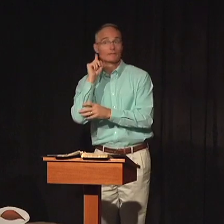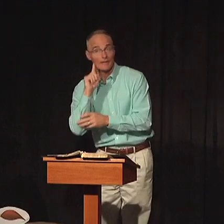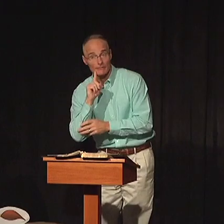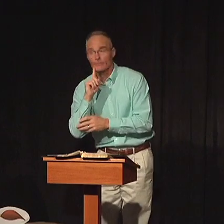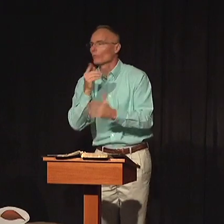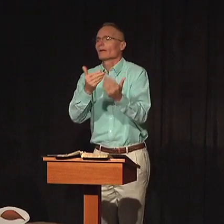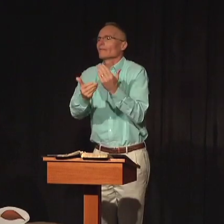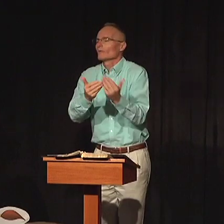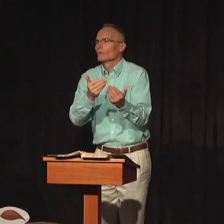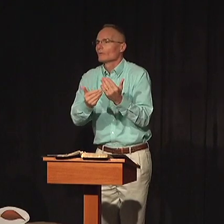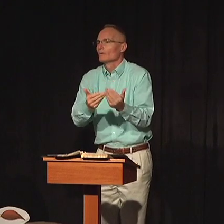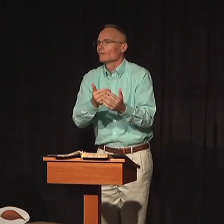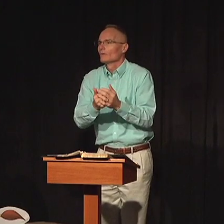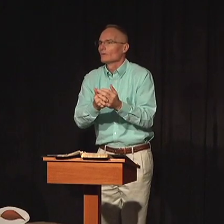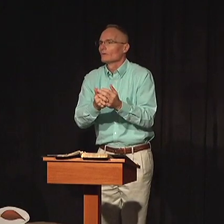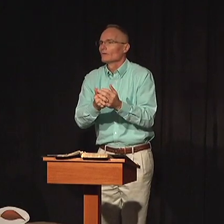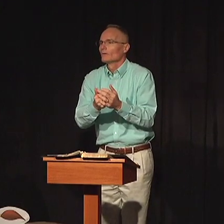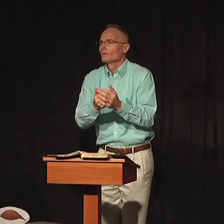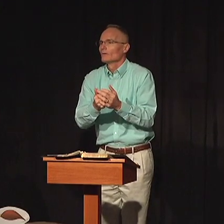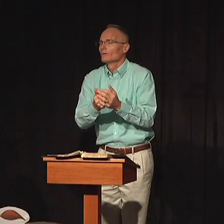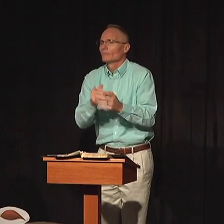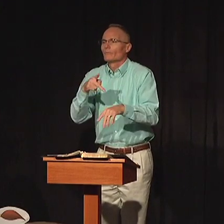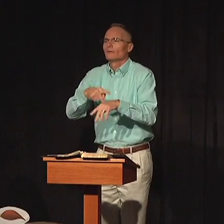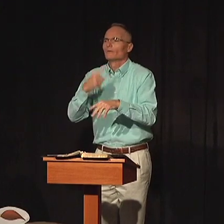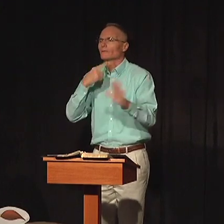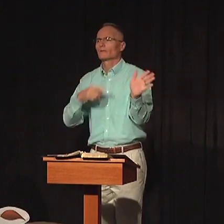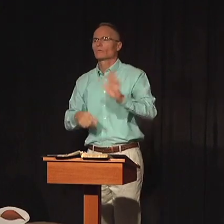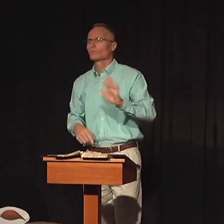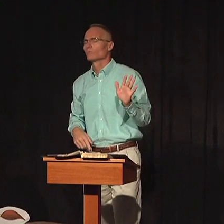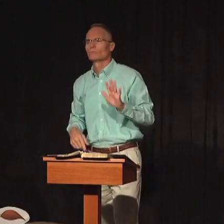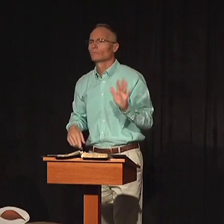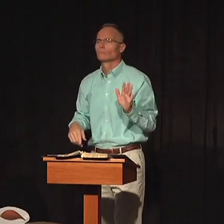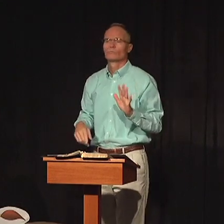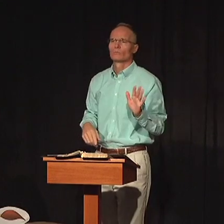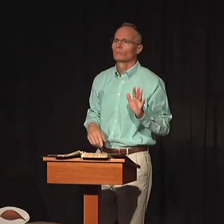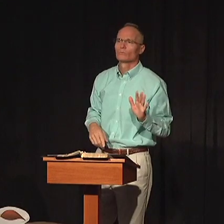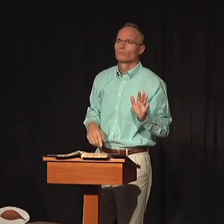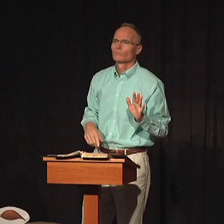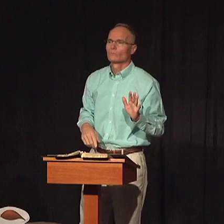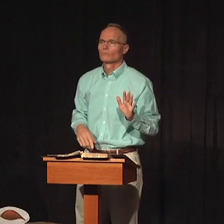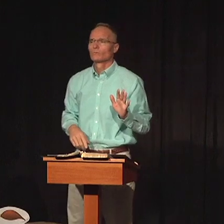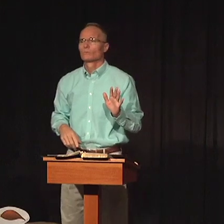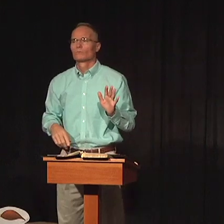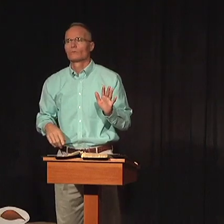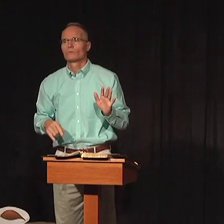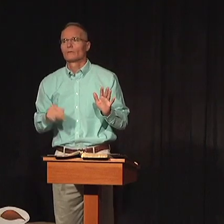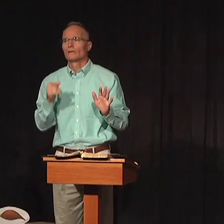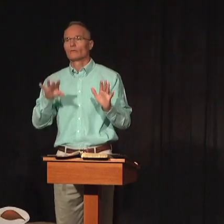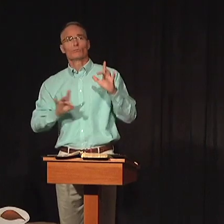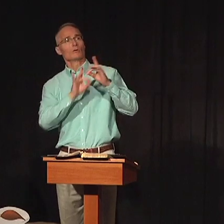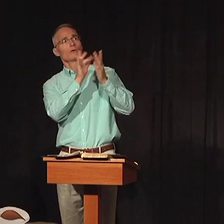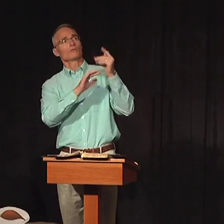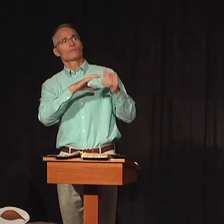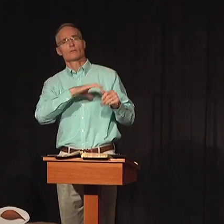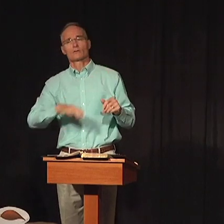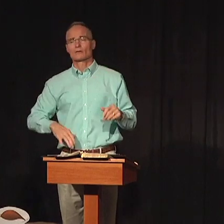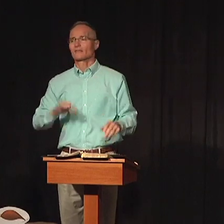Asian deaf, whatever. But Peter is saying, no, no. If you belong